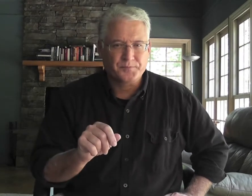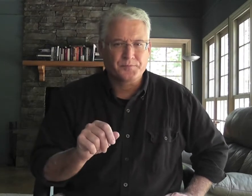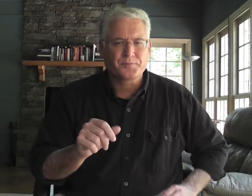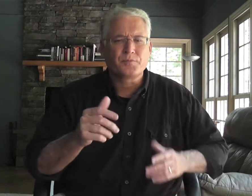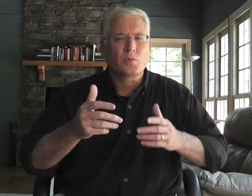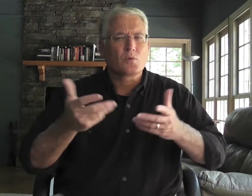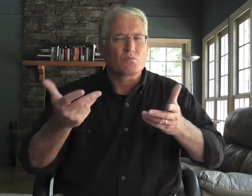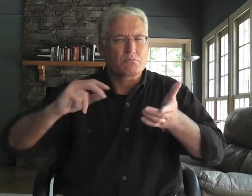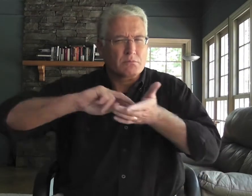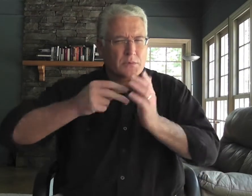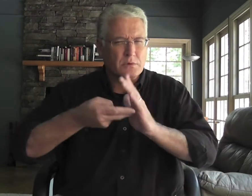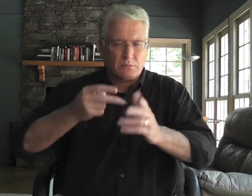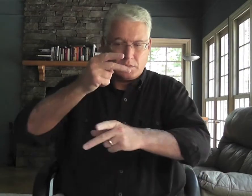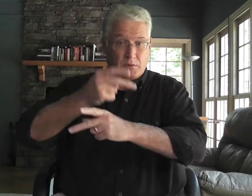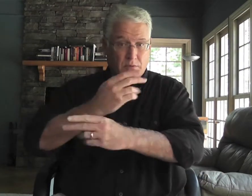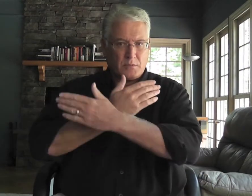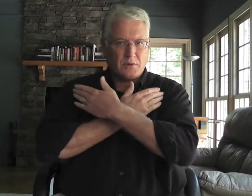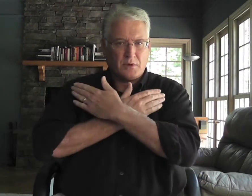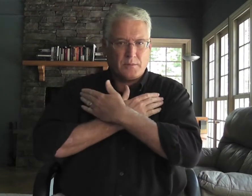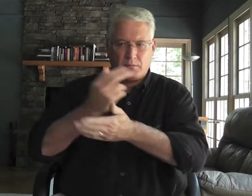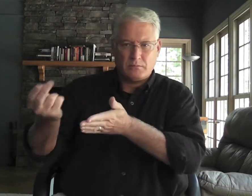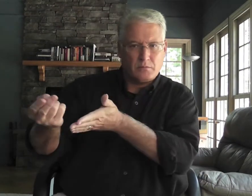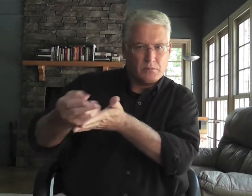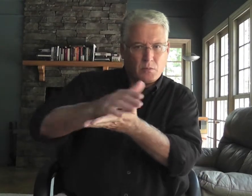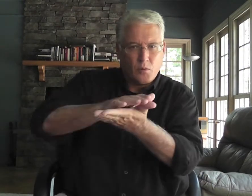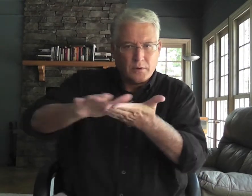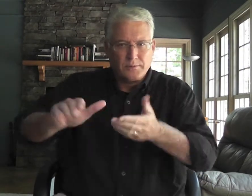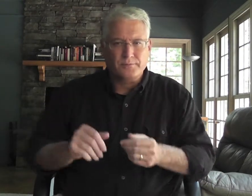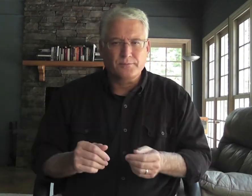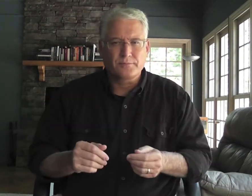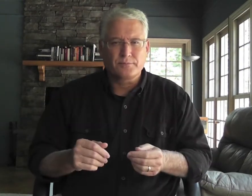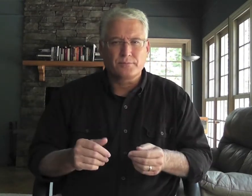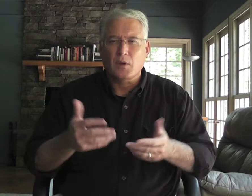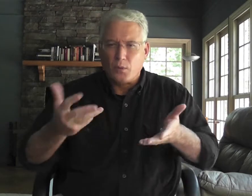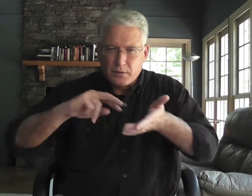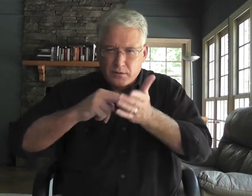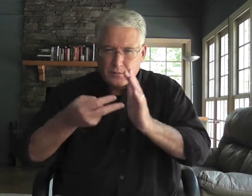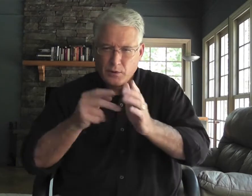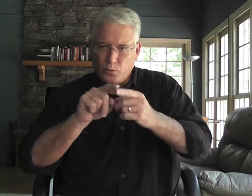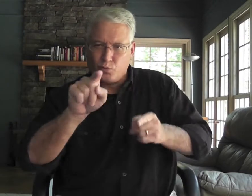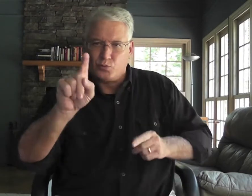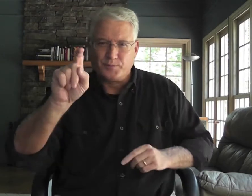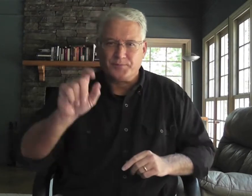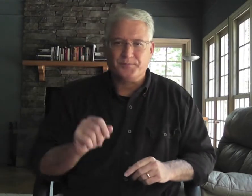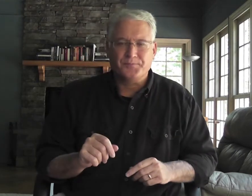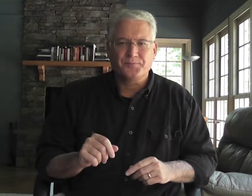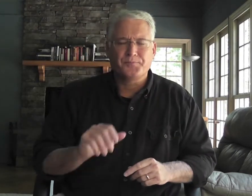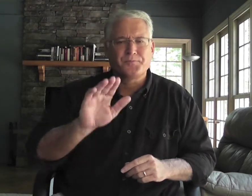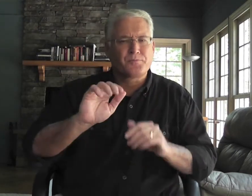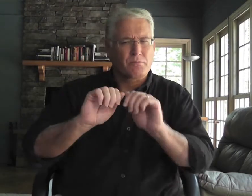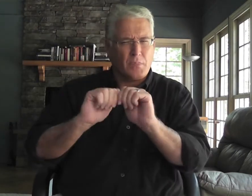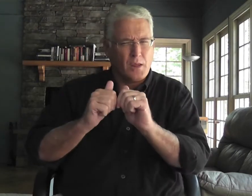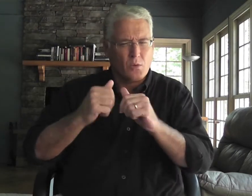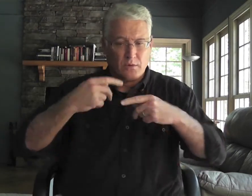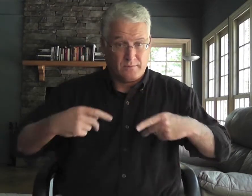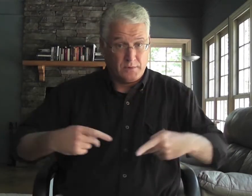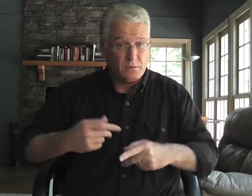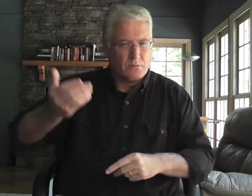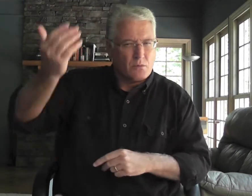Now, I want to ask you a few questions. What does it mean to keep the Sabbath holy? What does it mean to you?